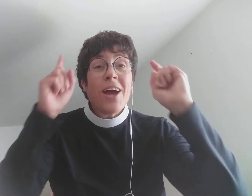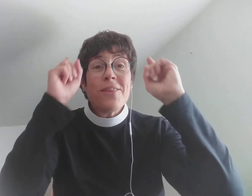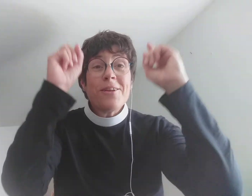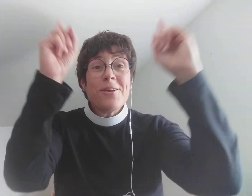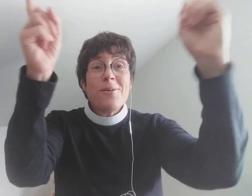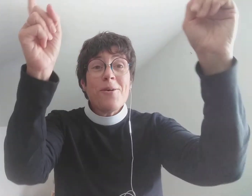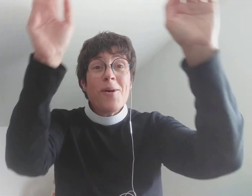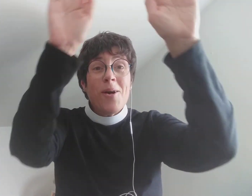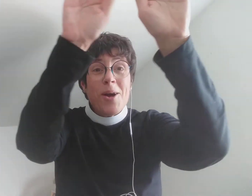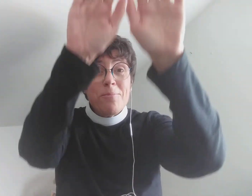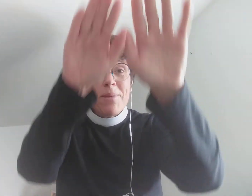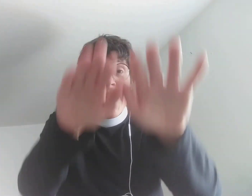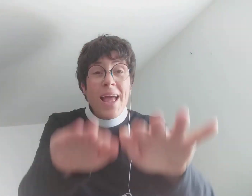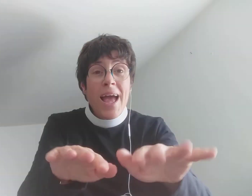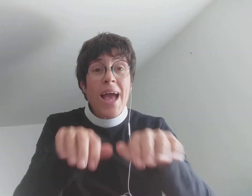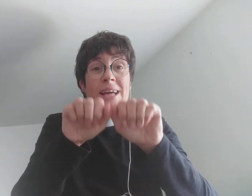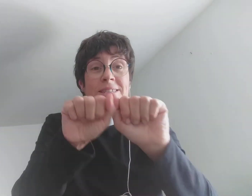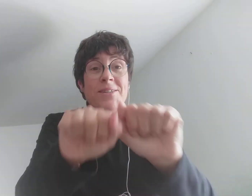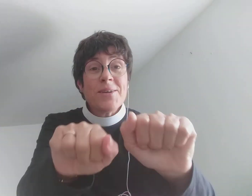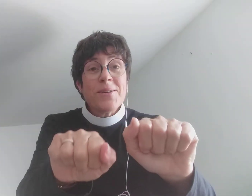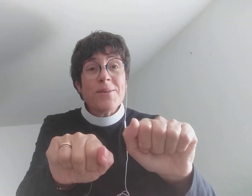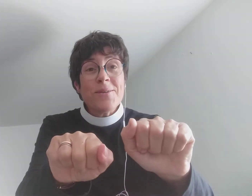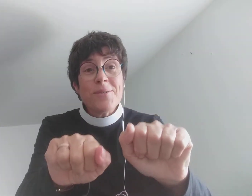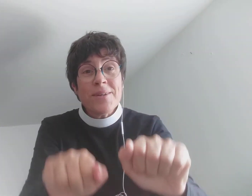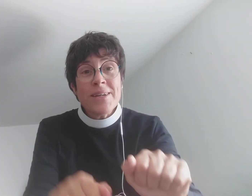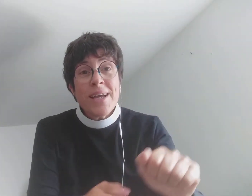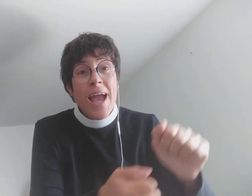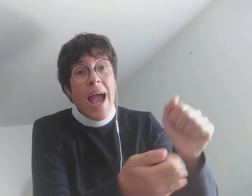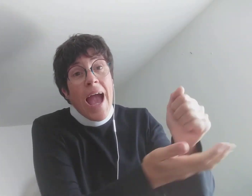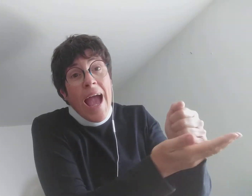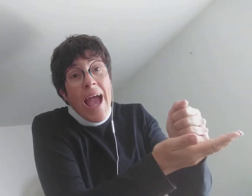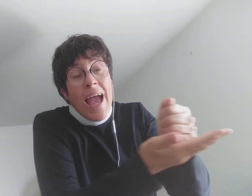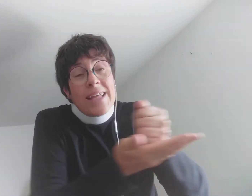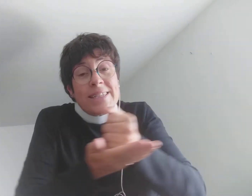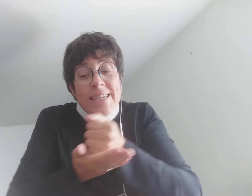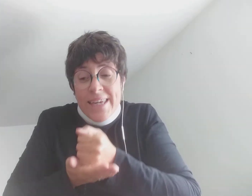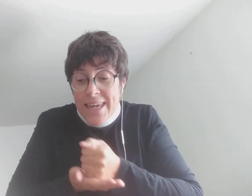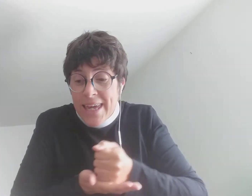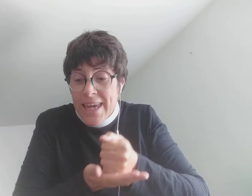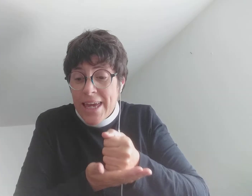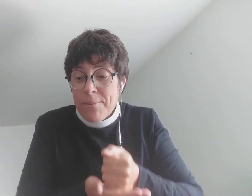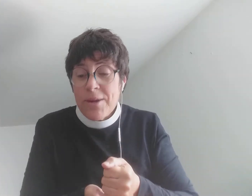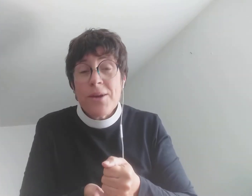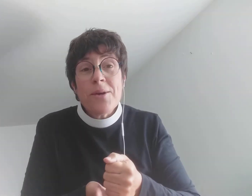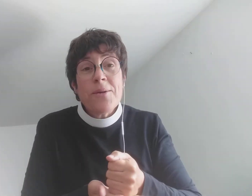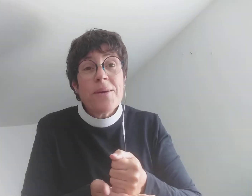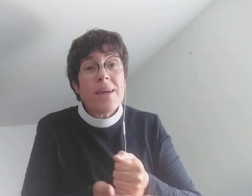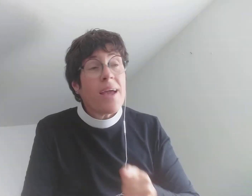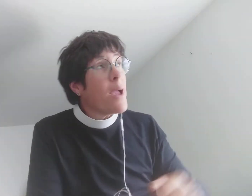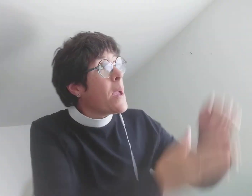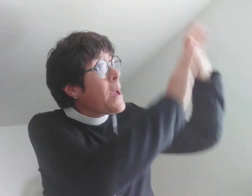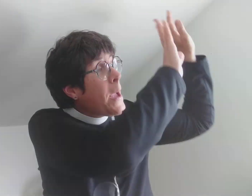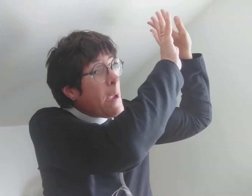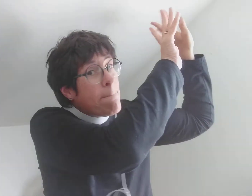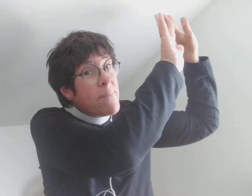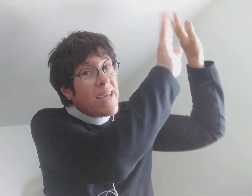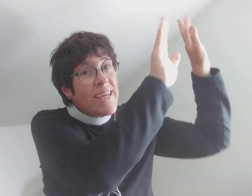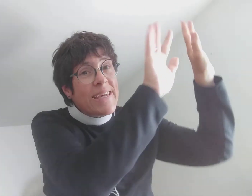The Lord bless you and keep you, make